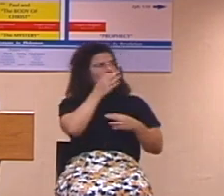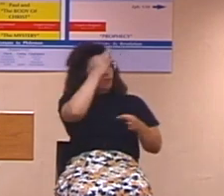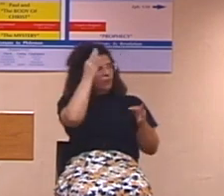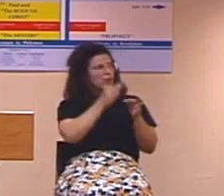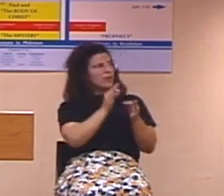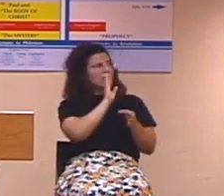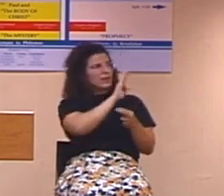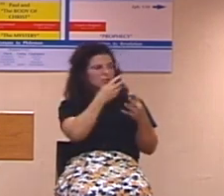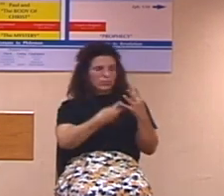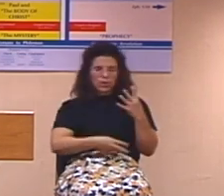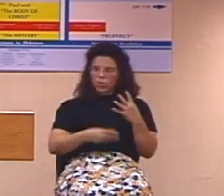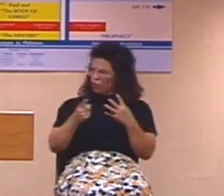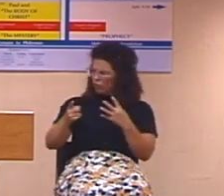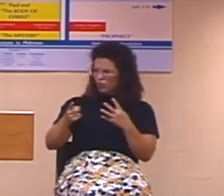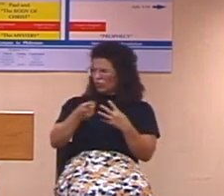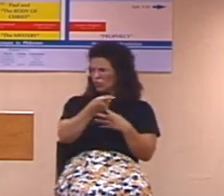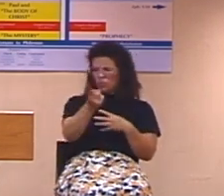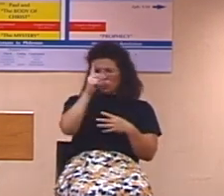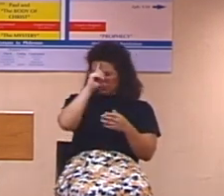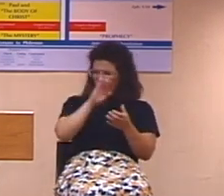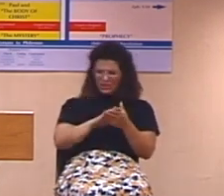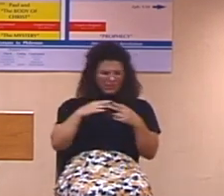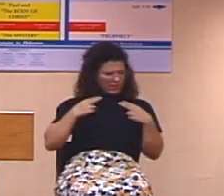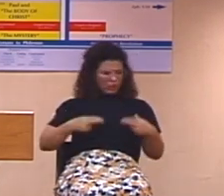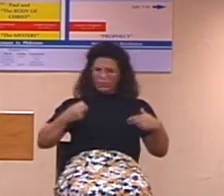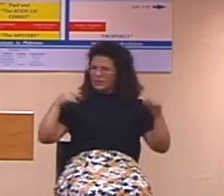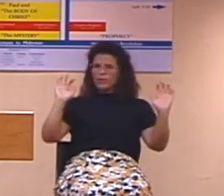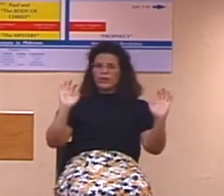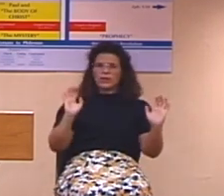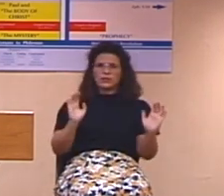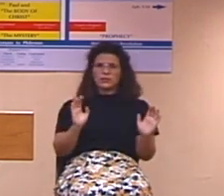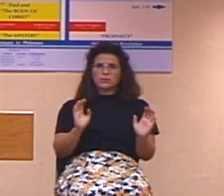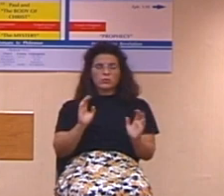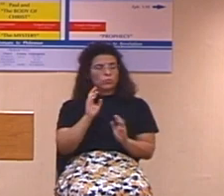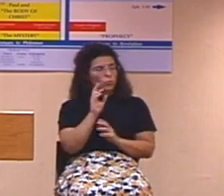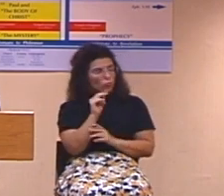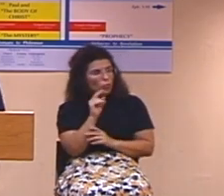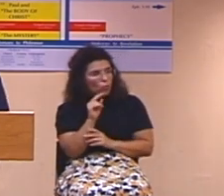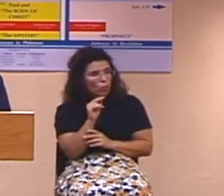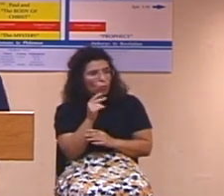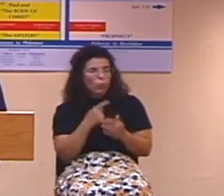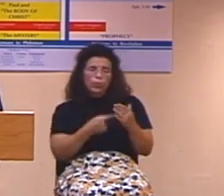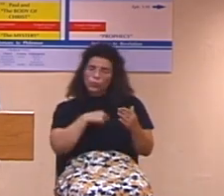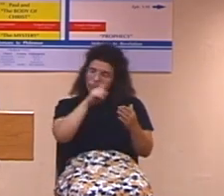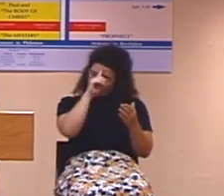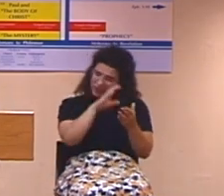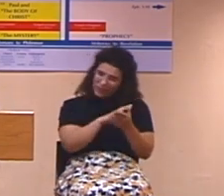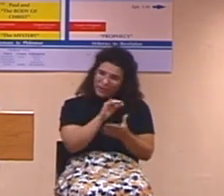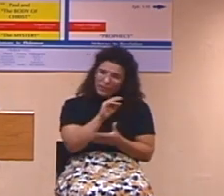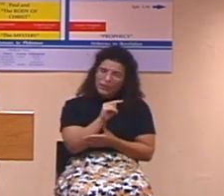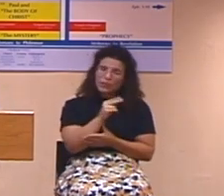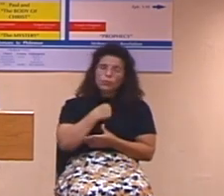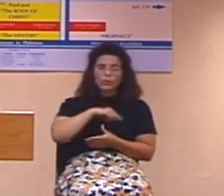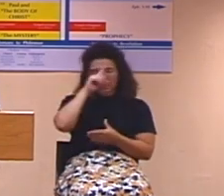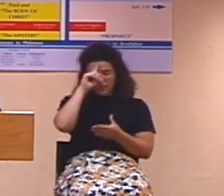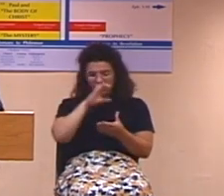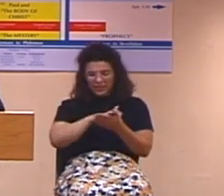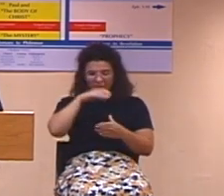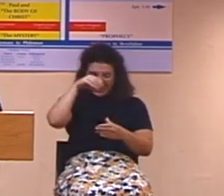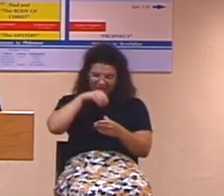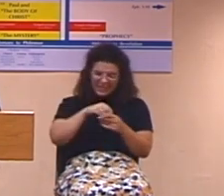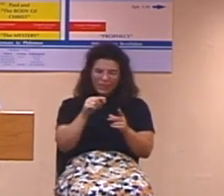believe in human sacrifice. You've heard it. No. What do we believe in? We believe in the Word of